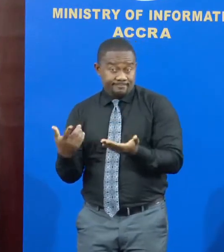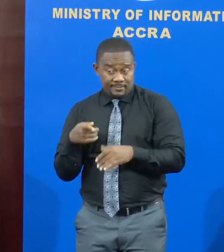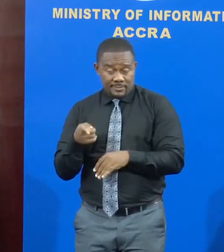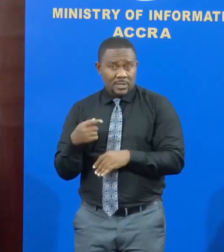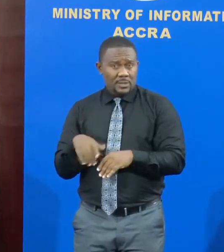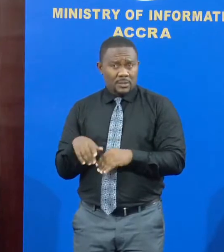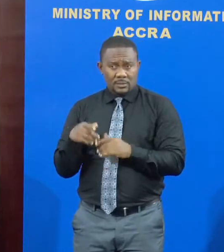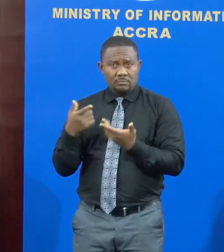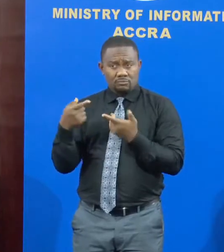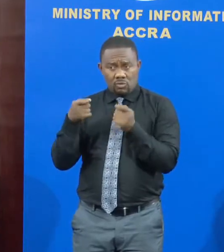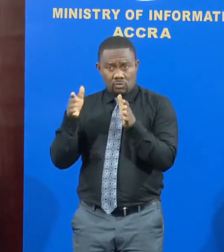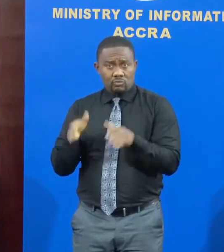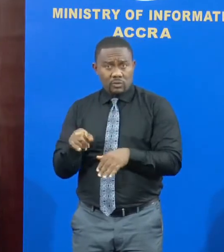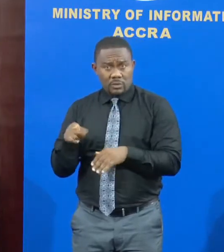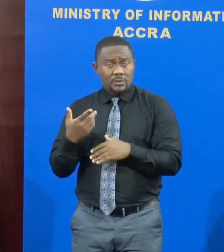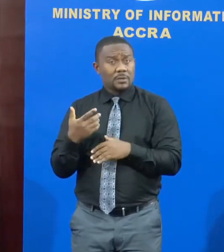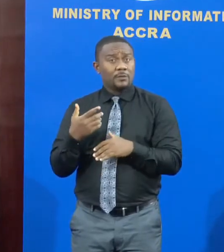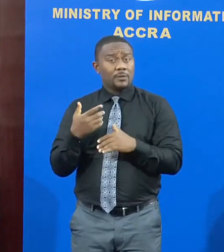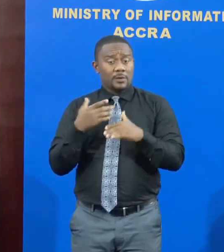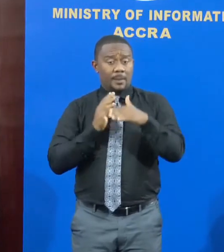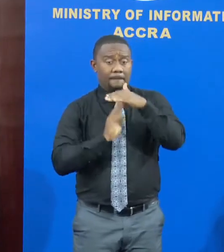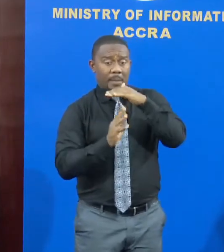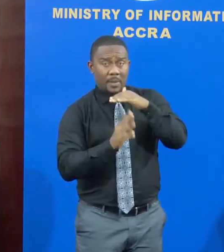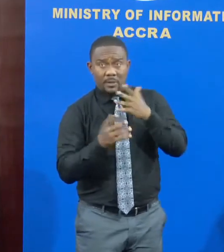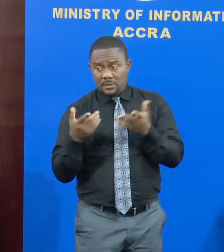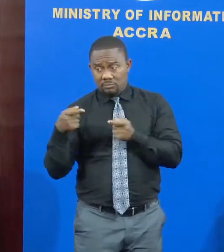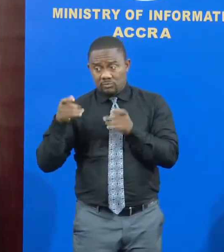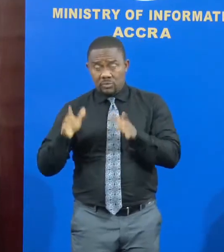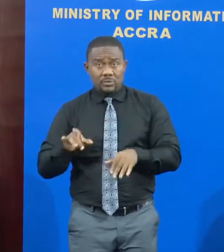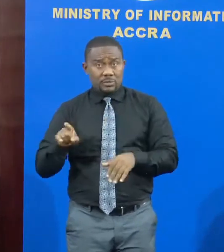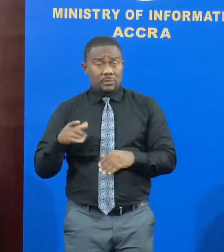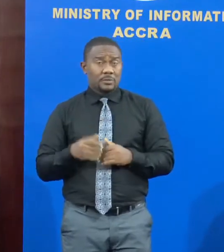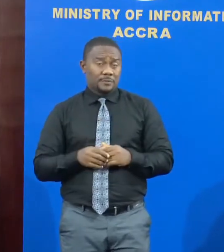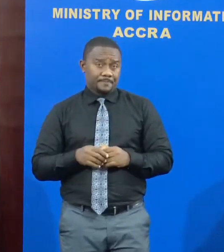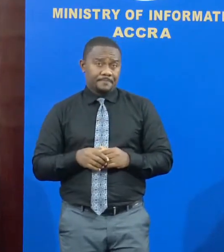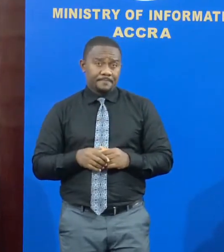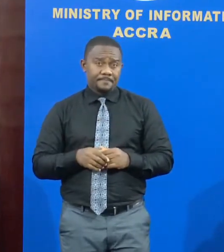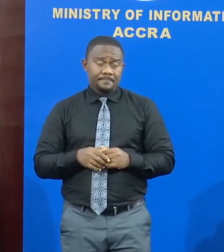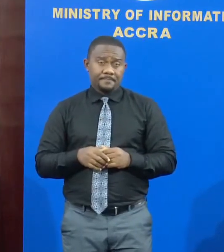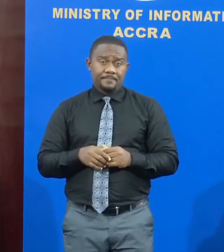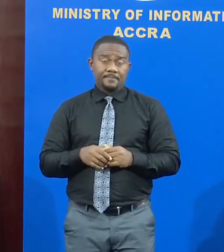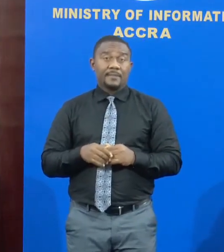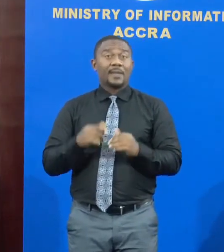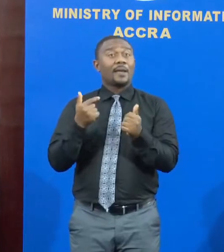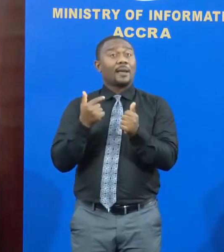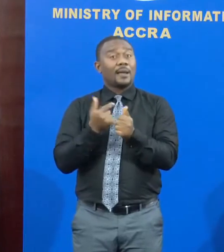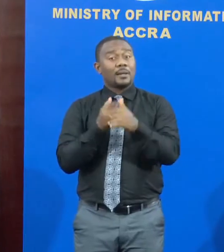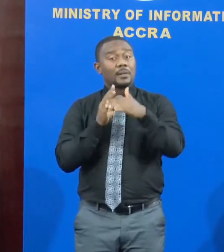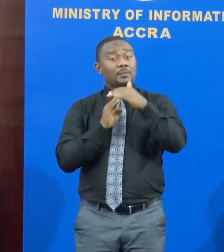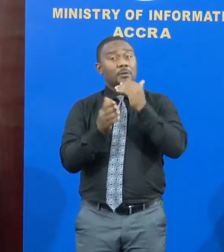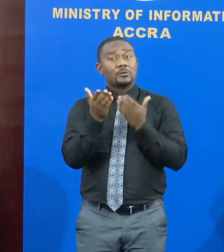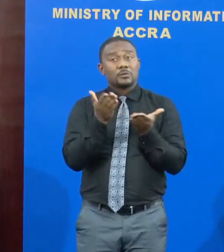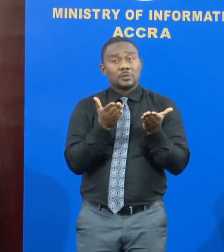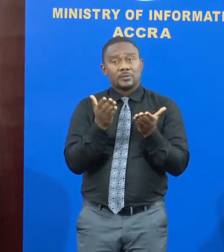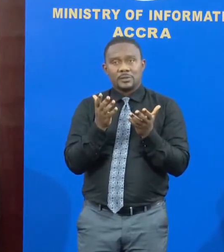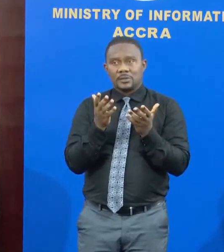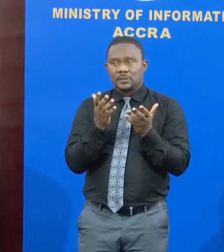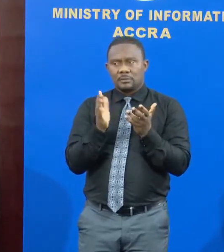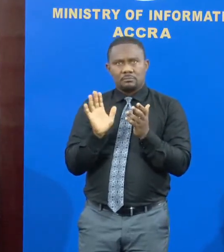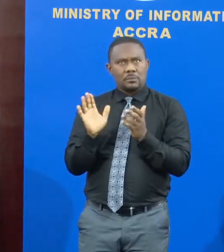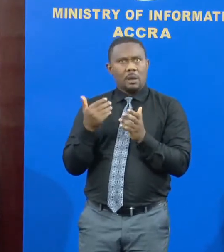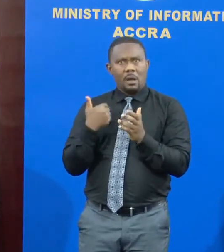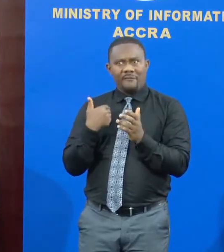the controller of immigration, and the project plan for Ghana Immigration Service onboarding is developed.